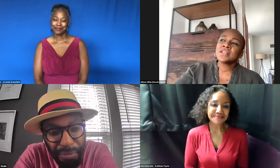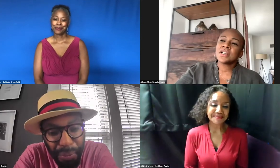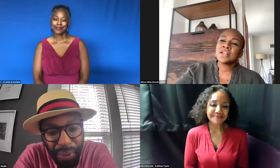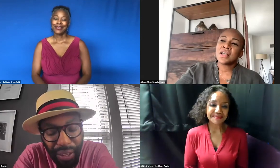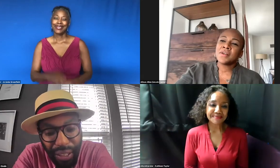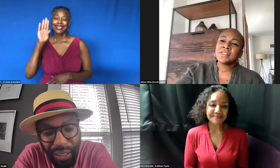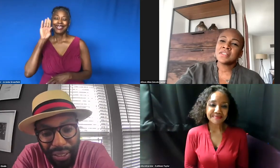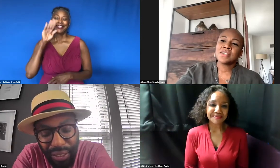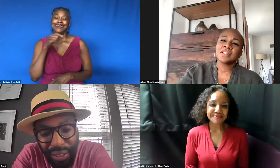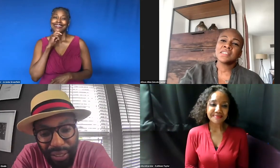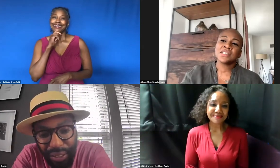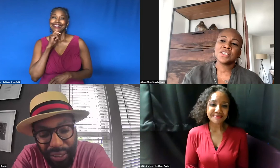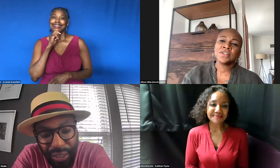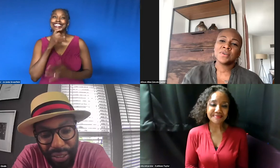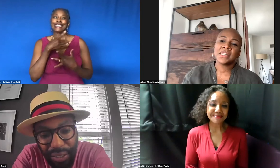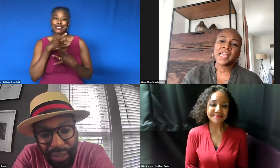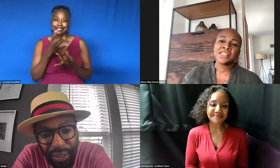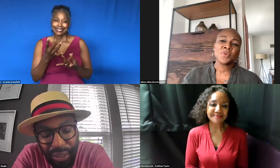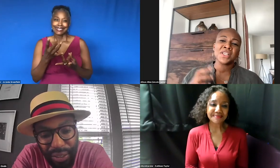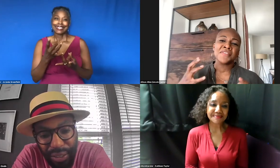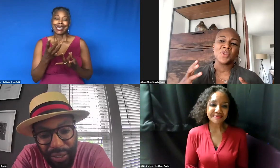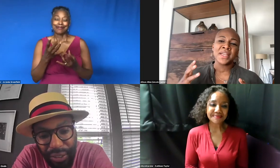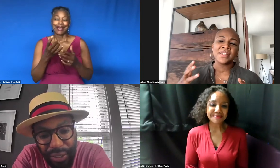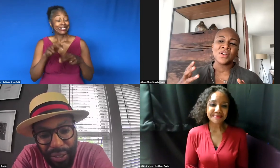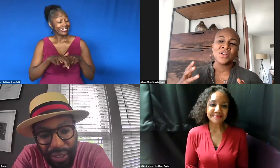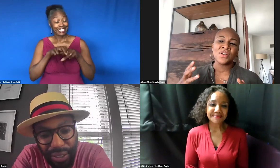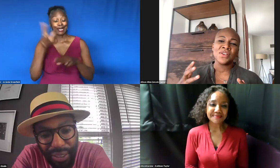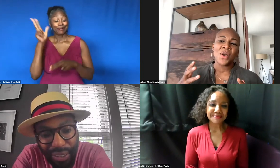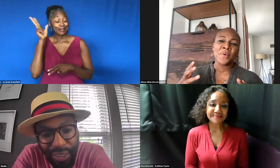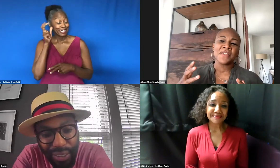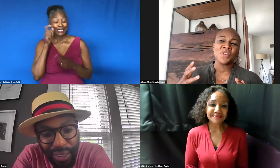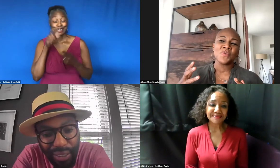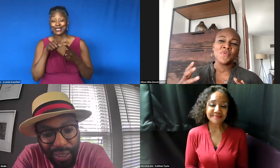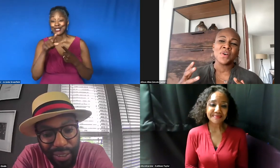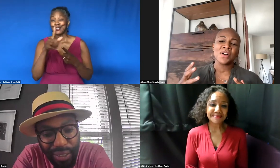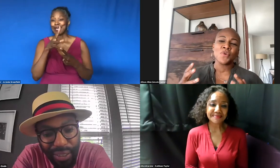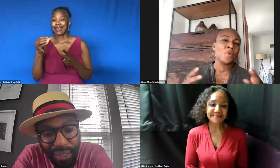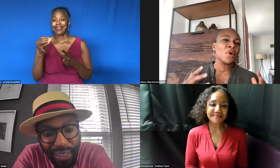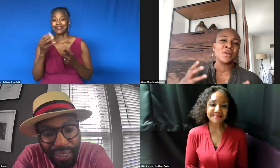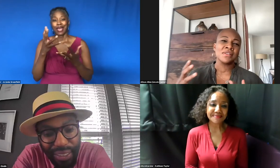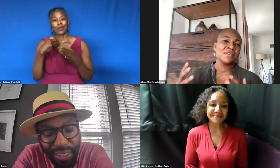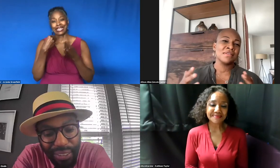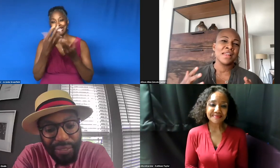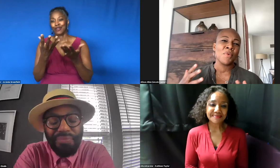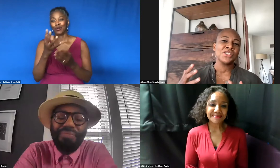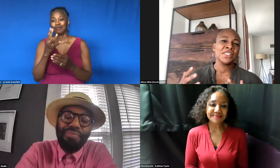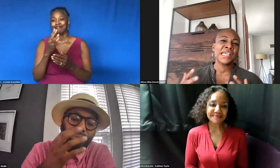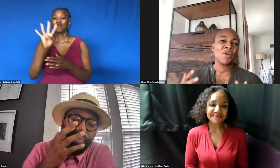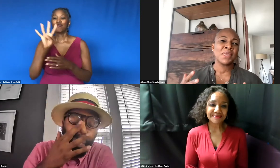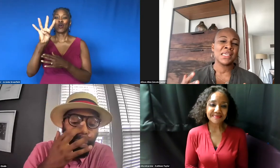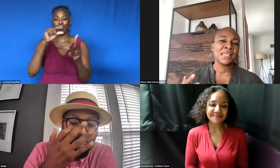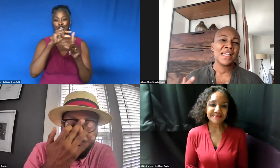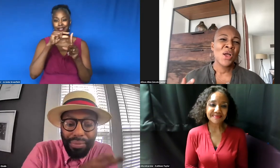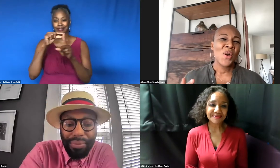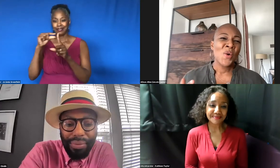interesting. There, I was sitting here listening to you, and I just want to give you I want to give you four words, and mm-hmm. I want you to